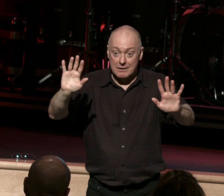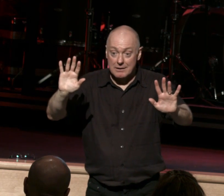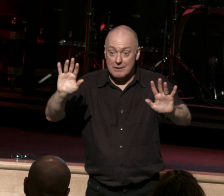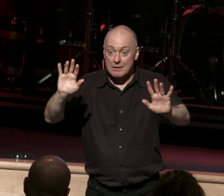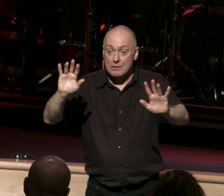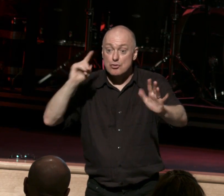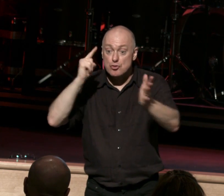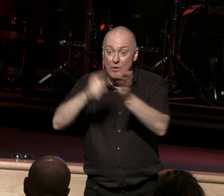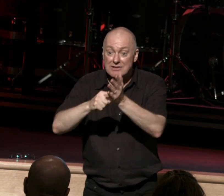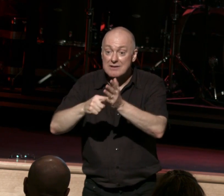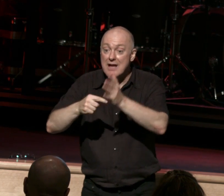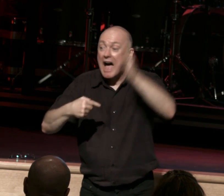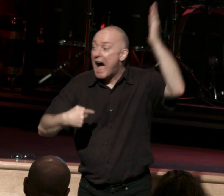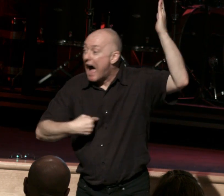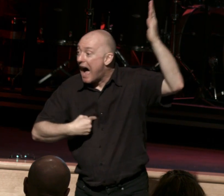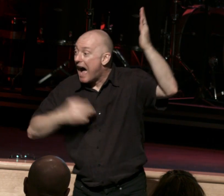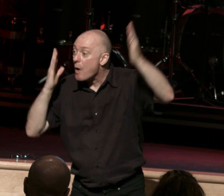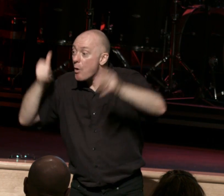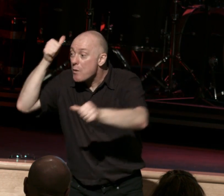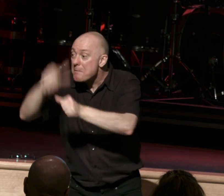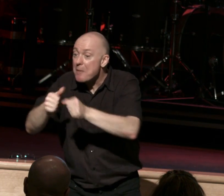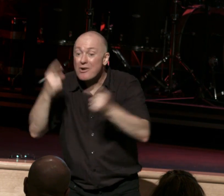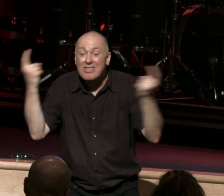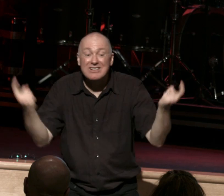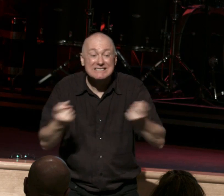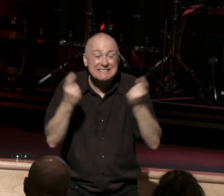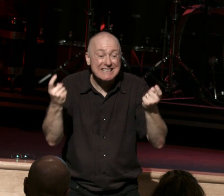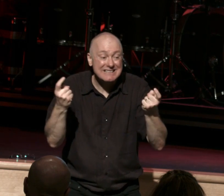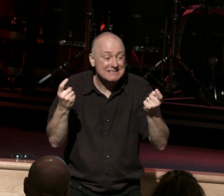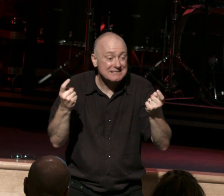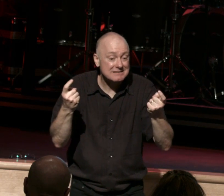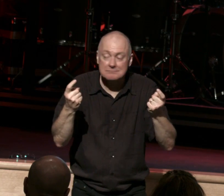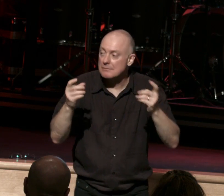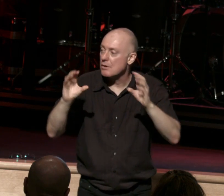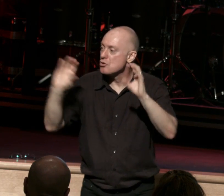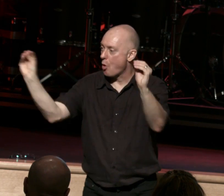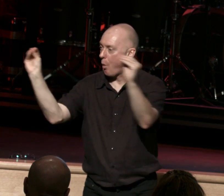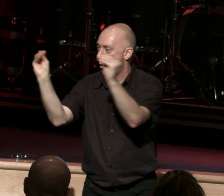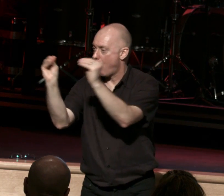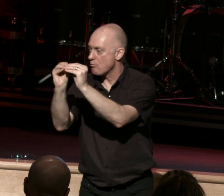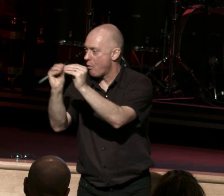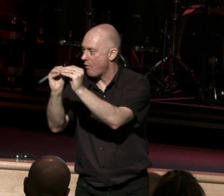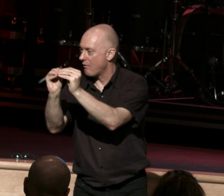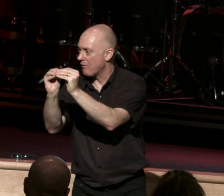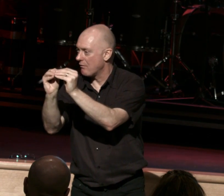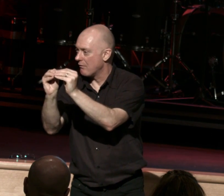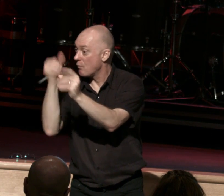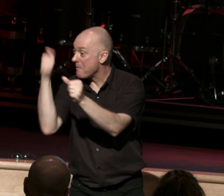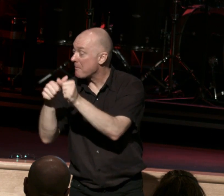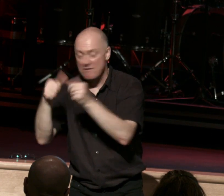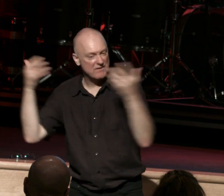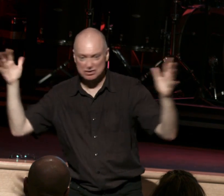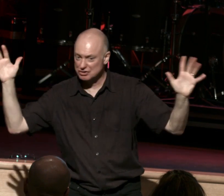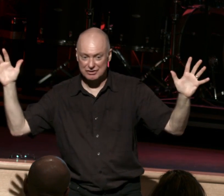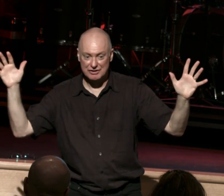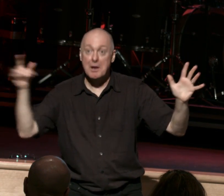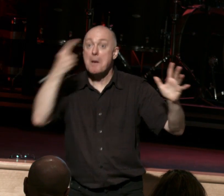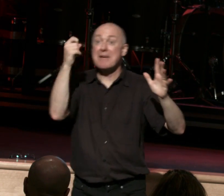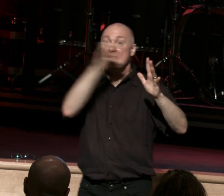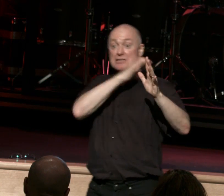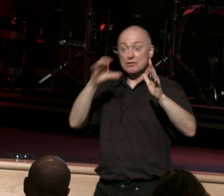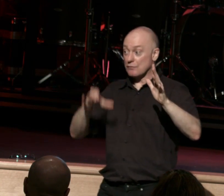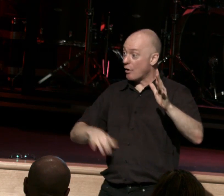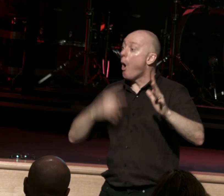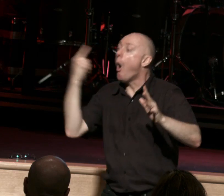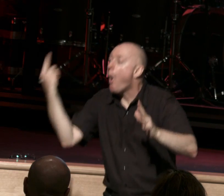Here. Notice. I will remember their sins and their lawless deeds no more.